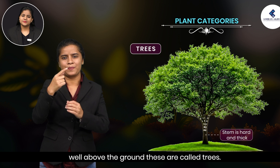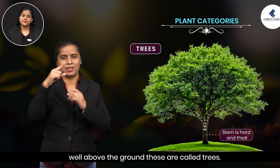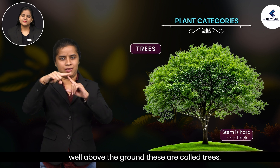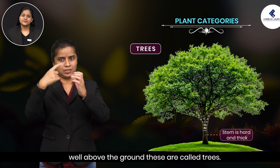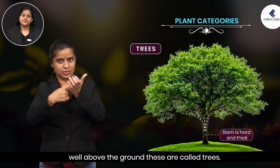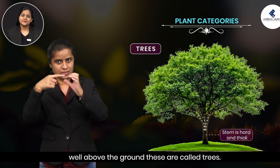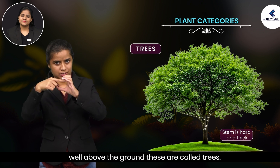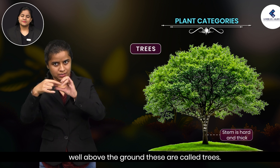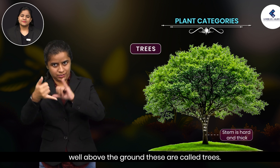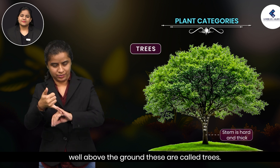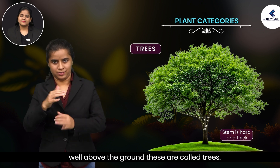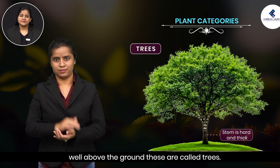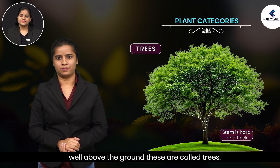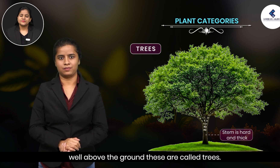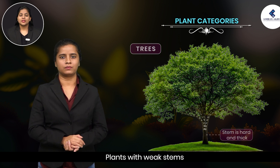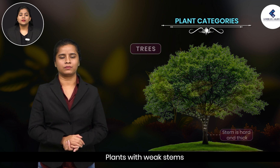trees.